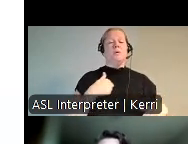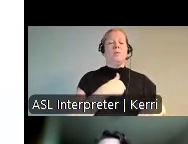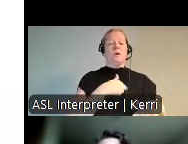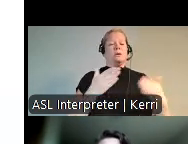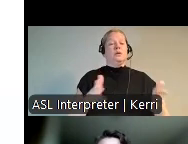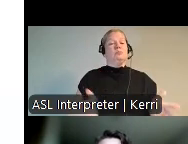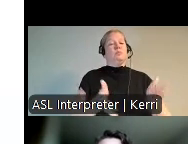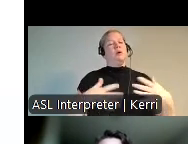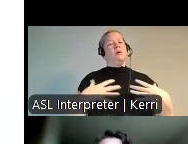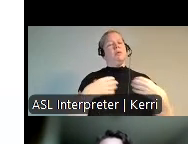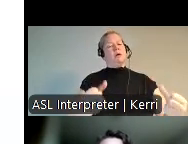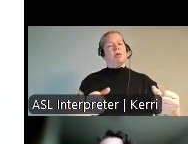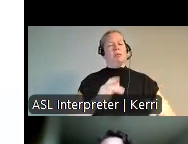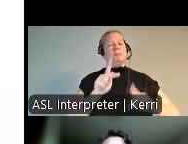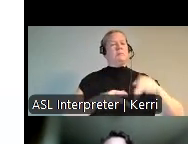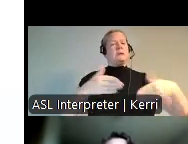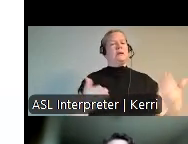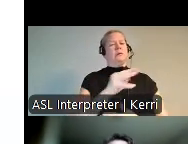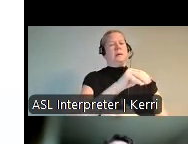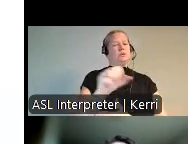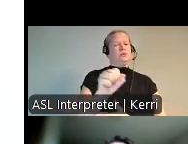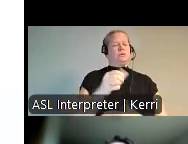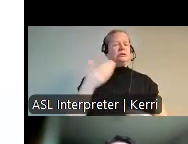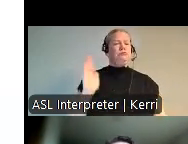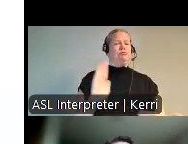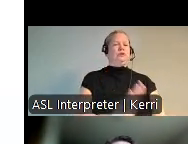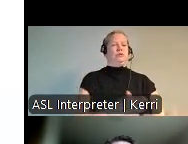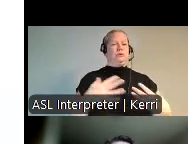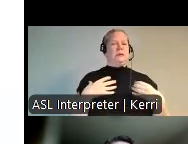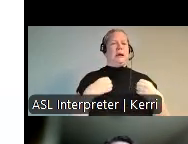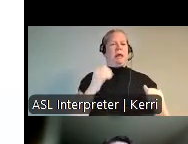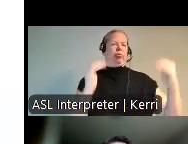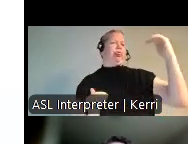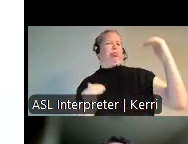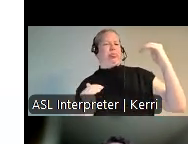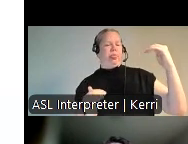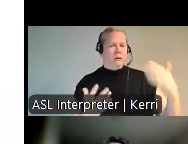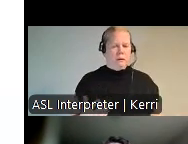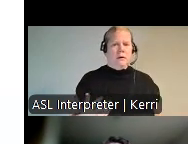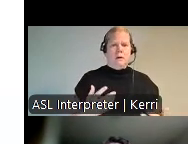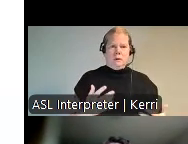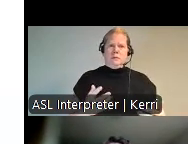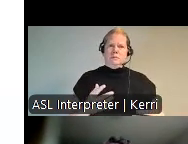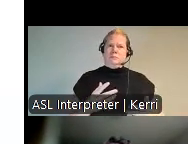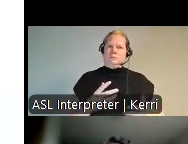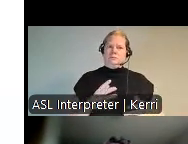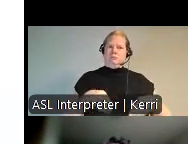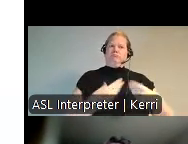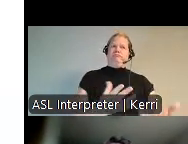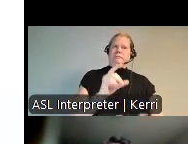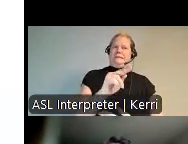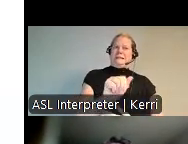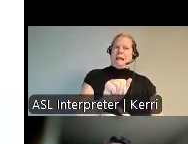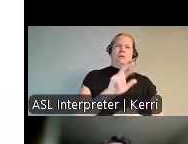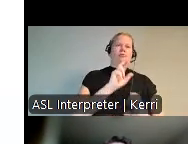of Massachusetts residents and reduce health inequities through a health equity data and